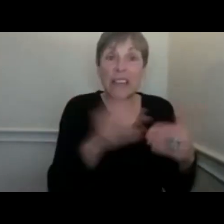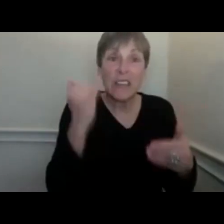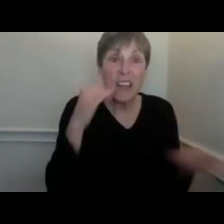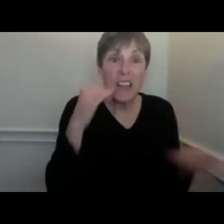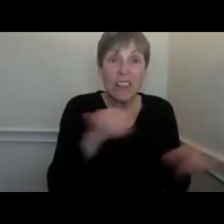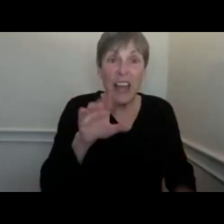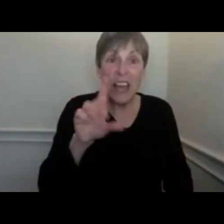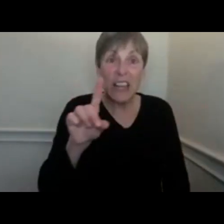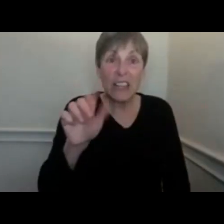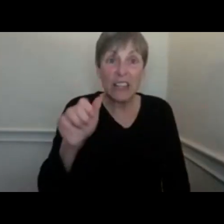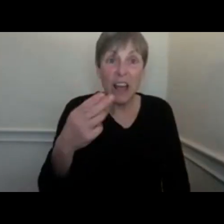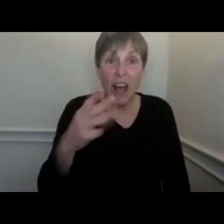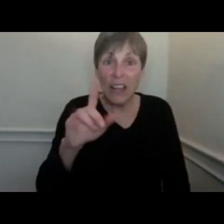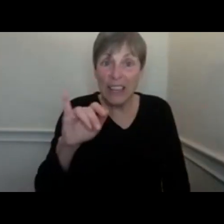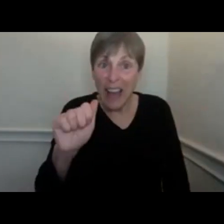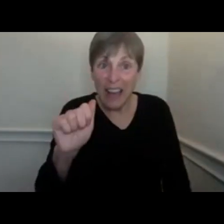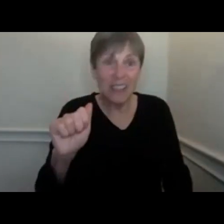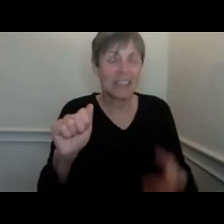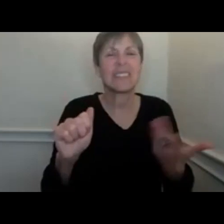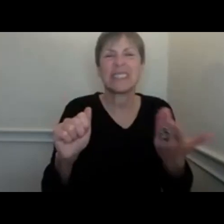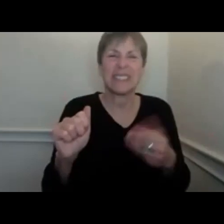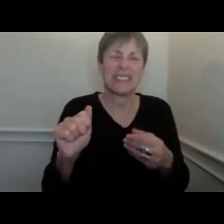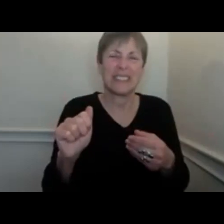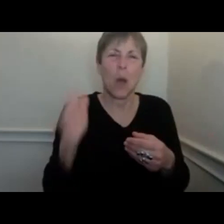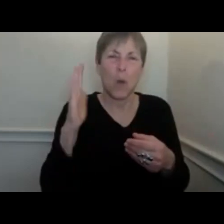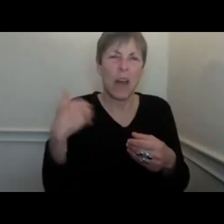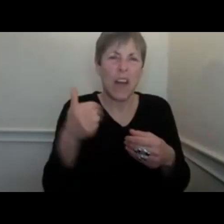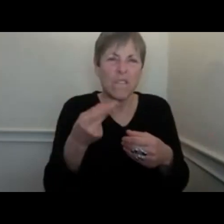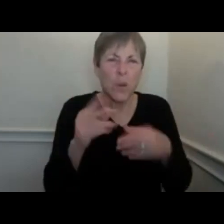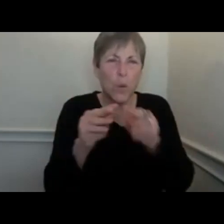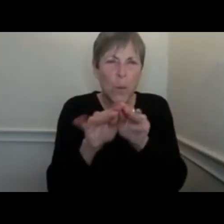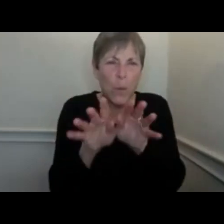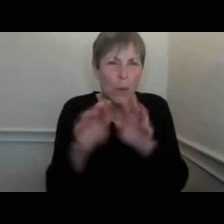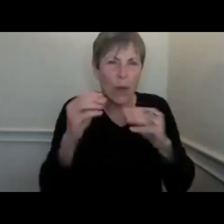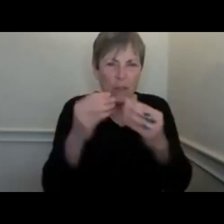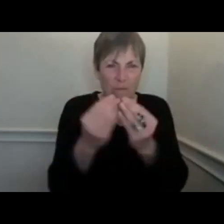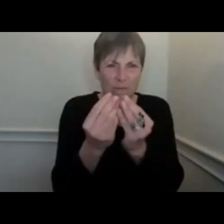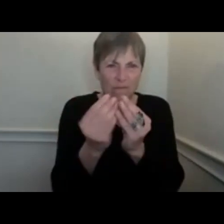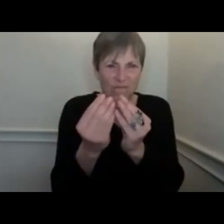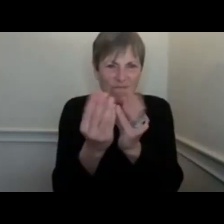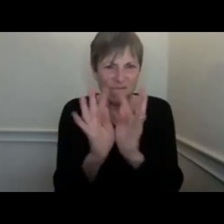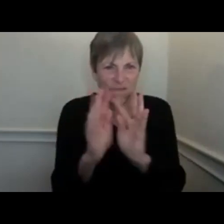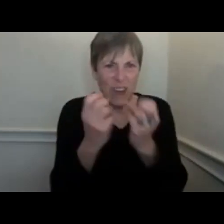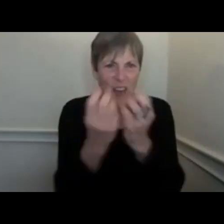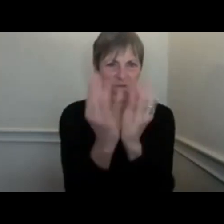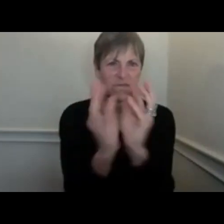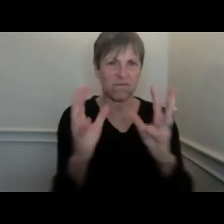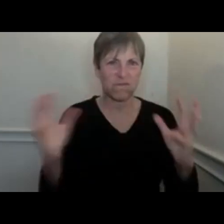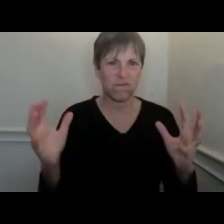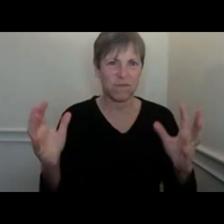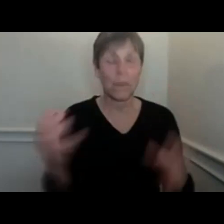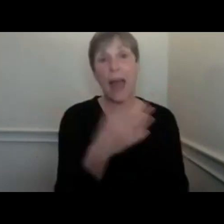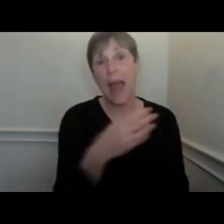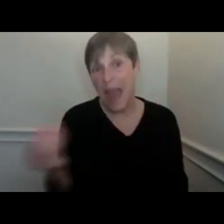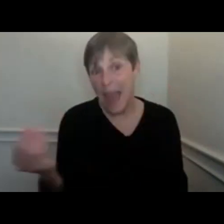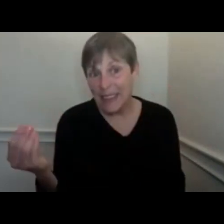a single ray of petals. And I also just want to throw this out there in the Cinderella department,